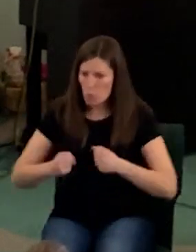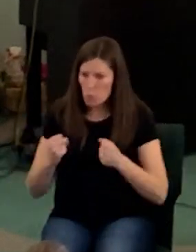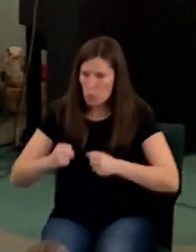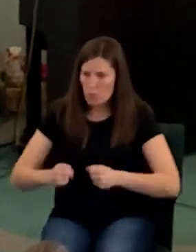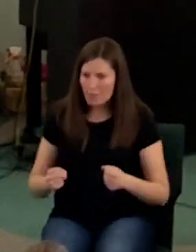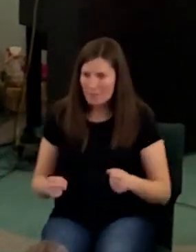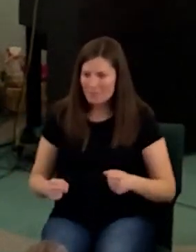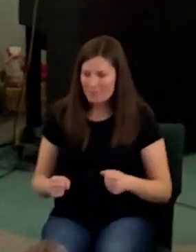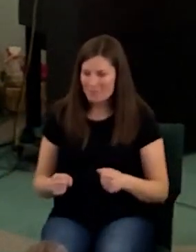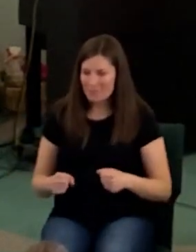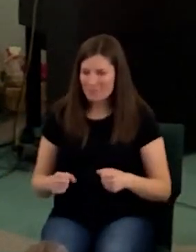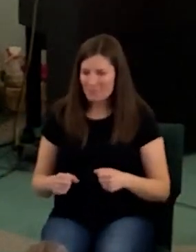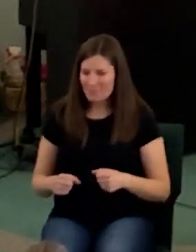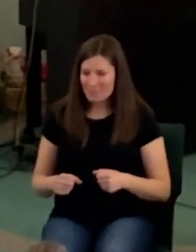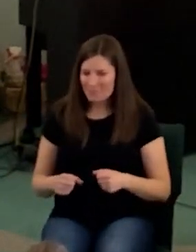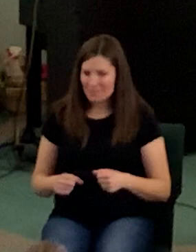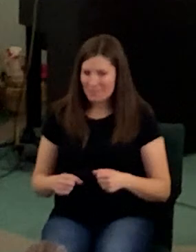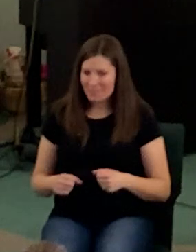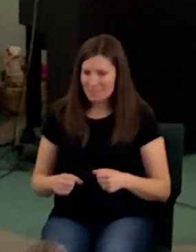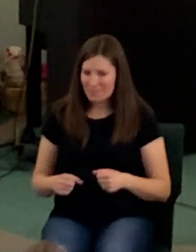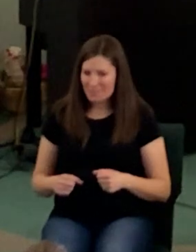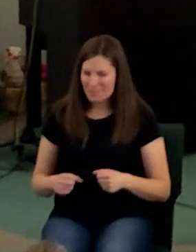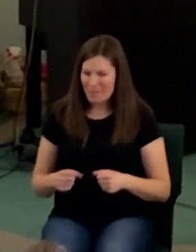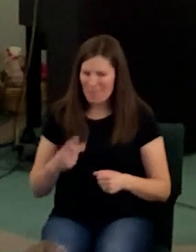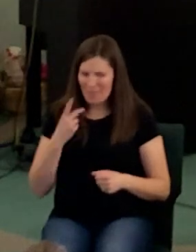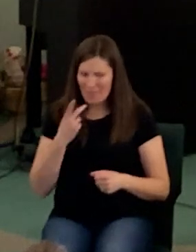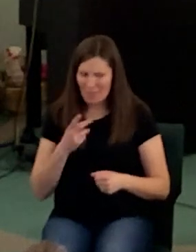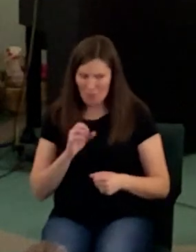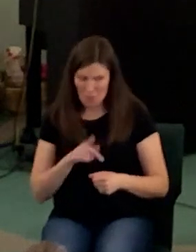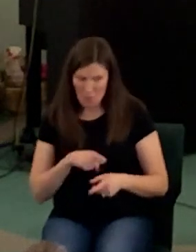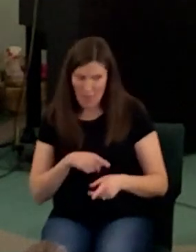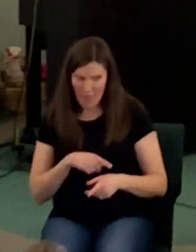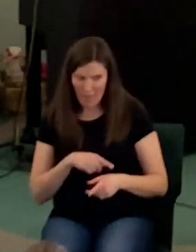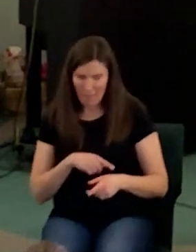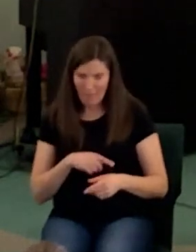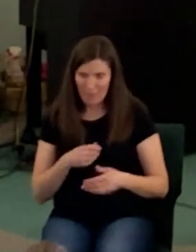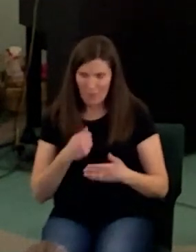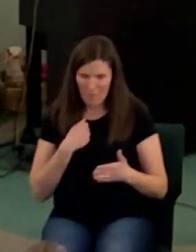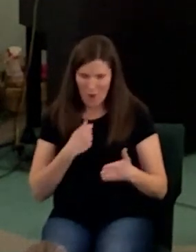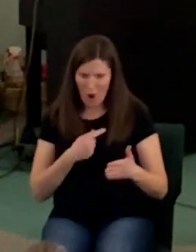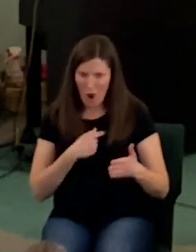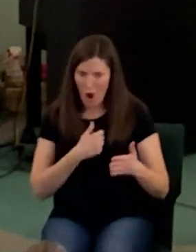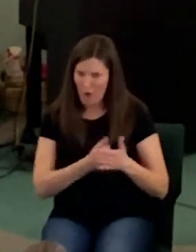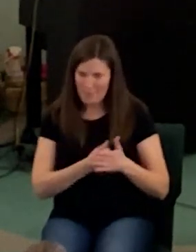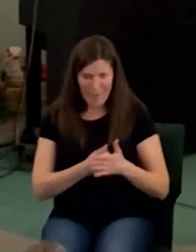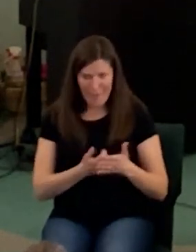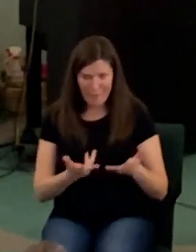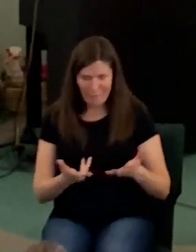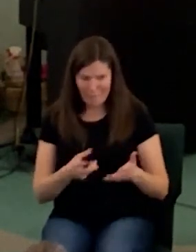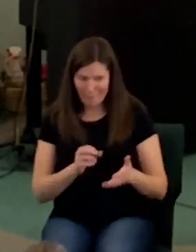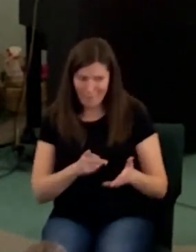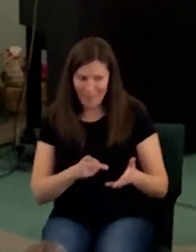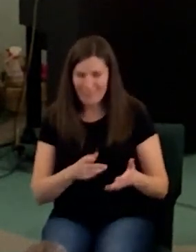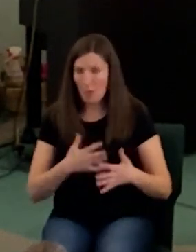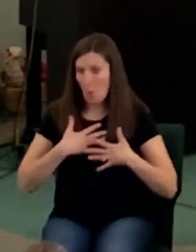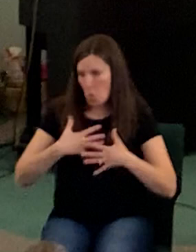anything. Like, this guy's going to have a heart attack on my property trying to just, you know, fix this.